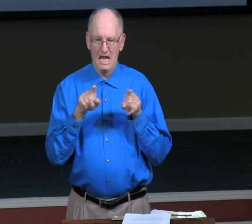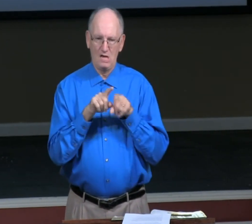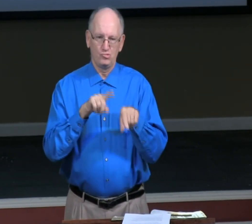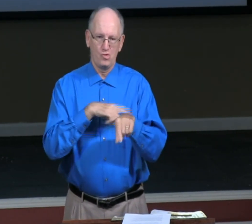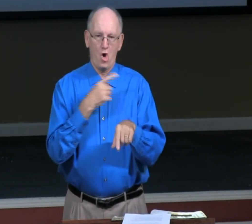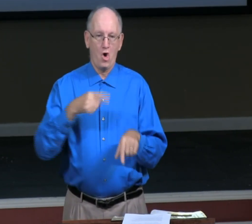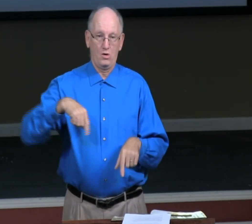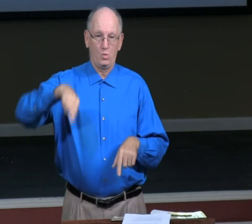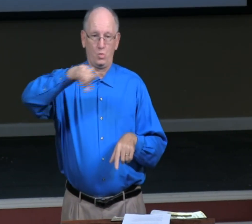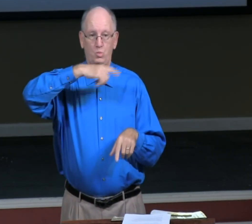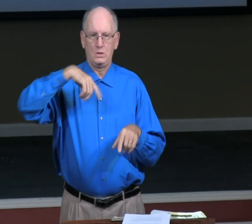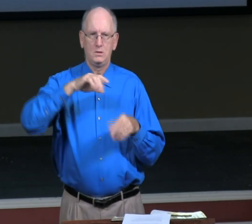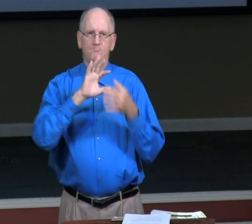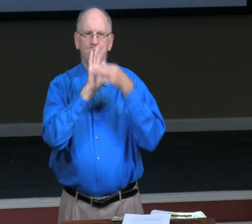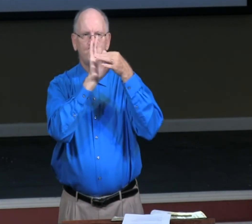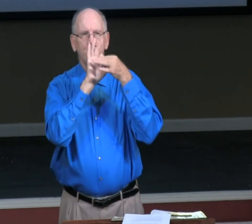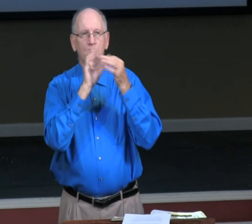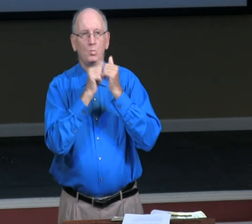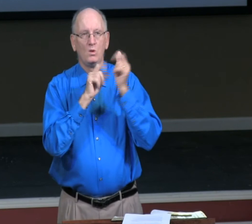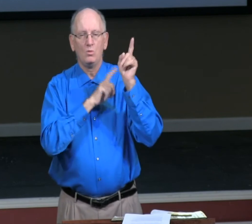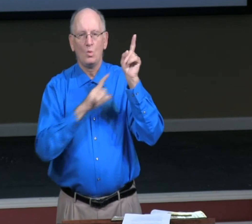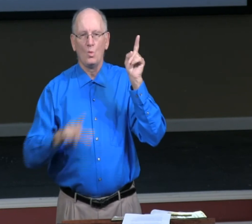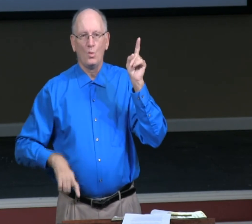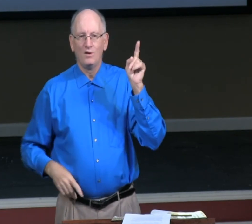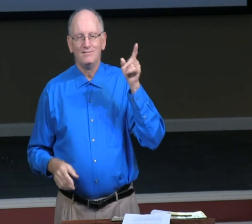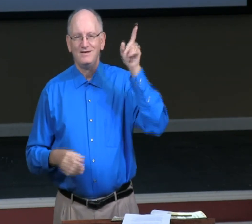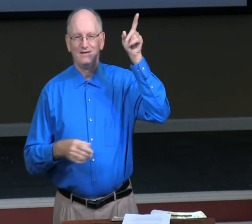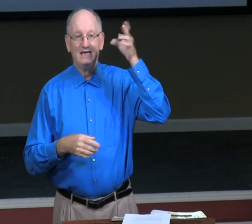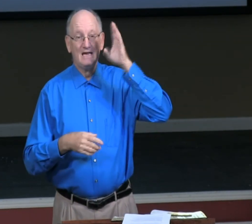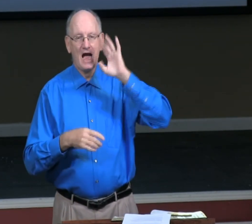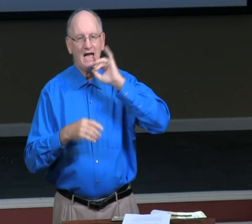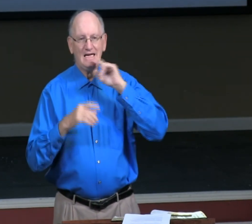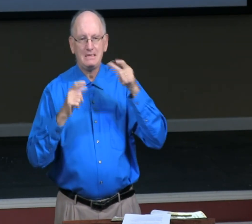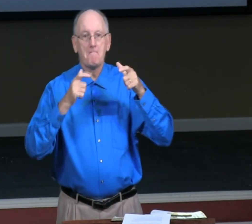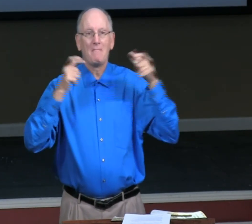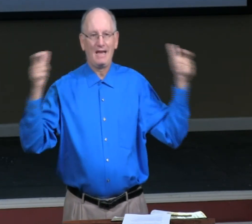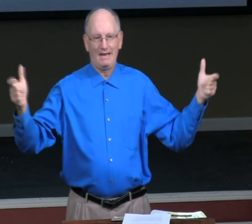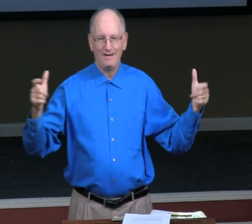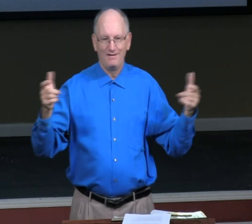nothing as long as we keep our relationship with the Lord.